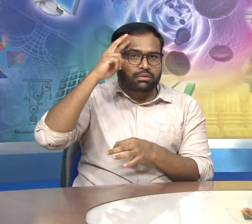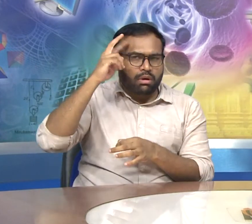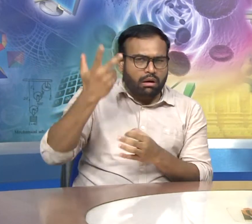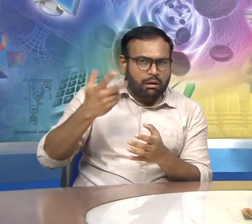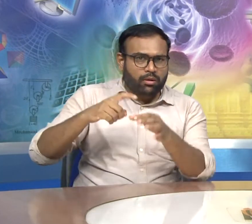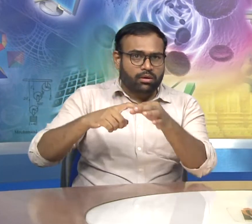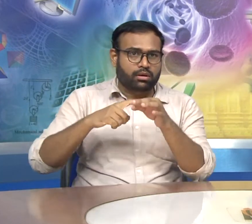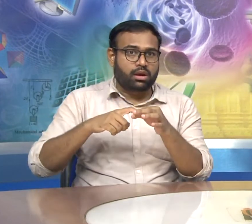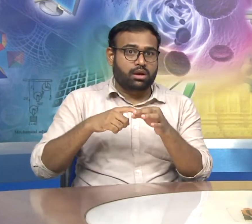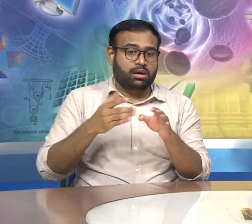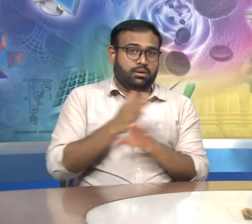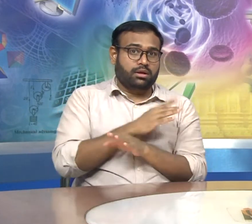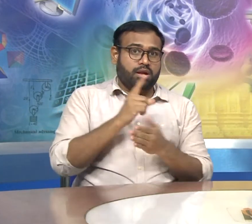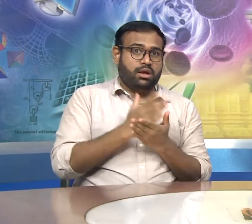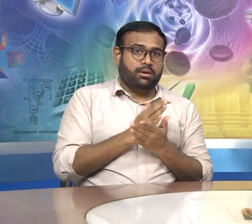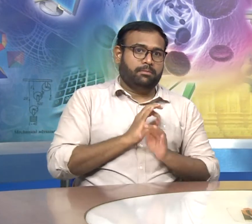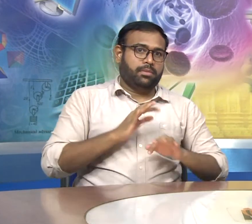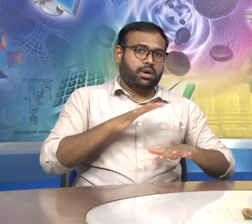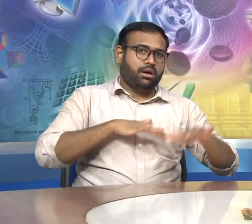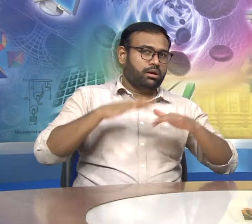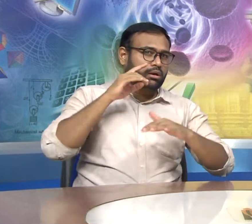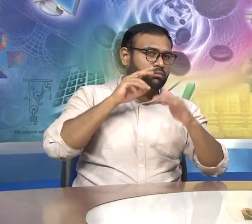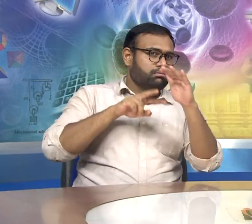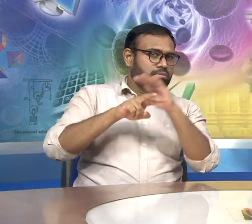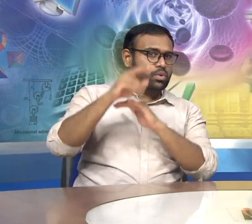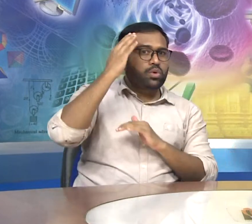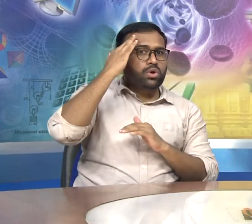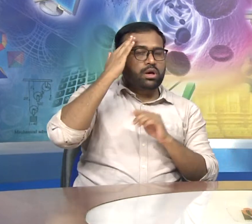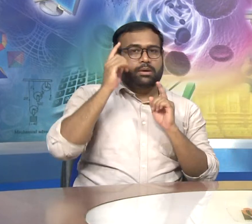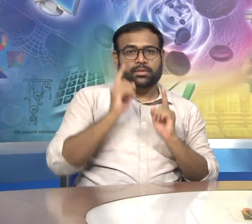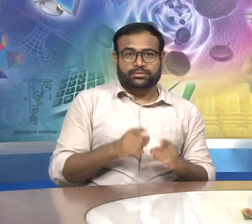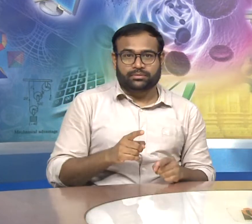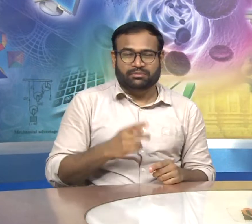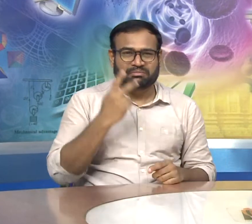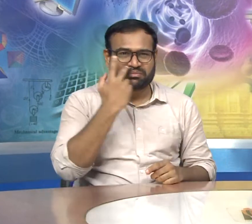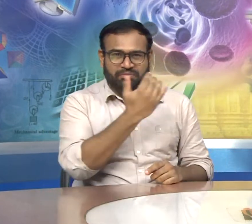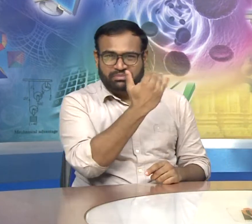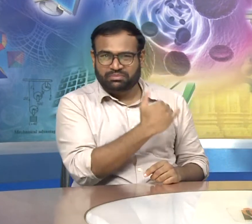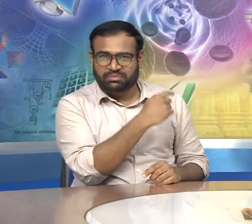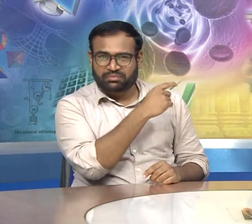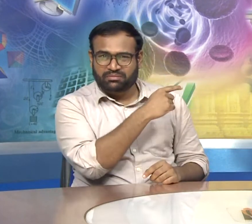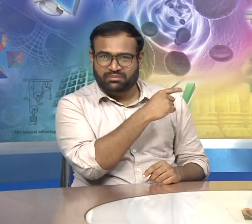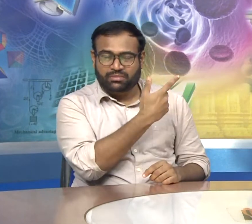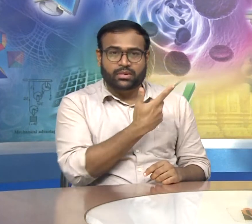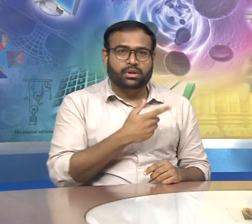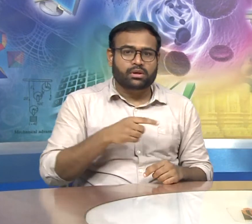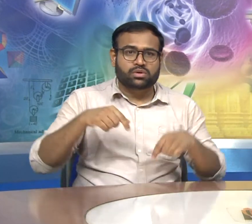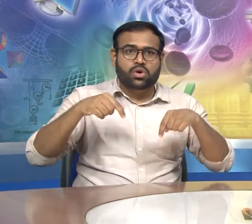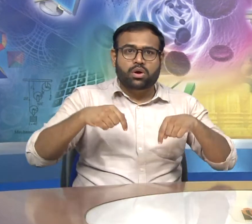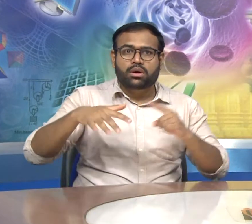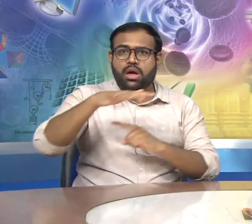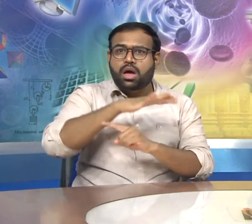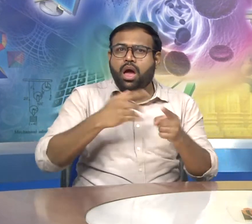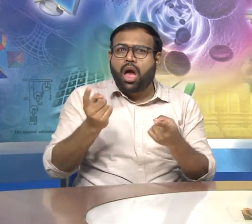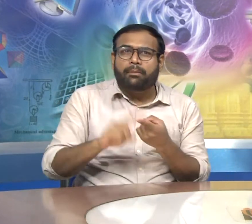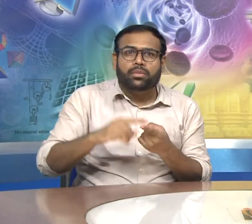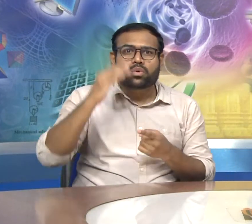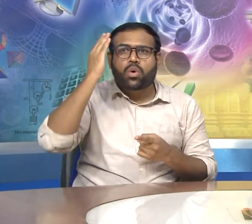libraries fall under information services, current awareness services,